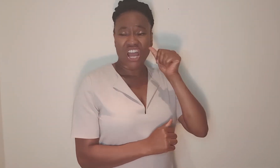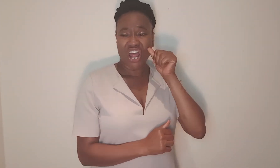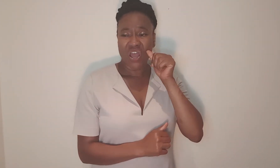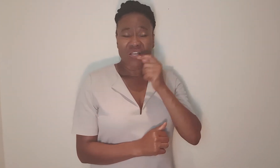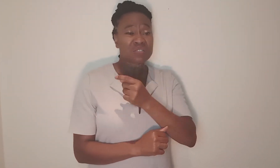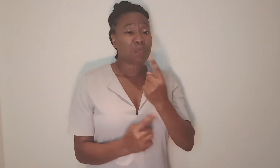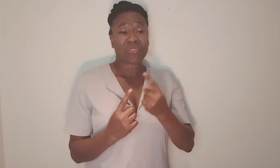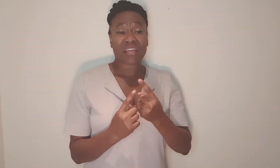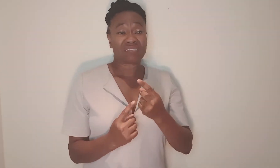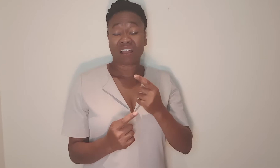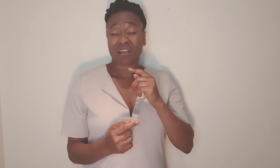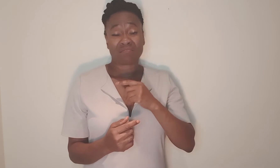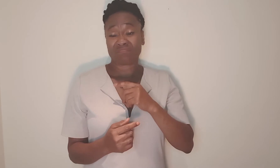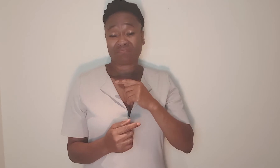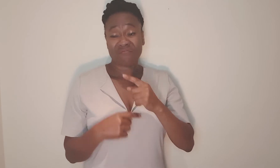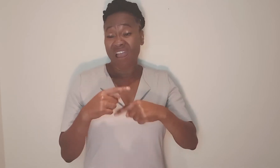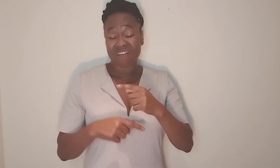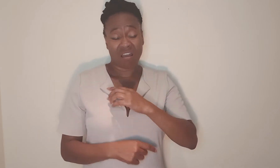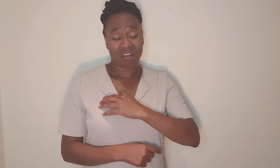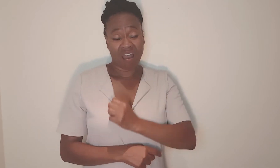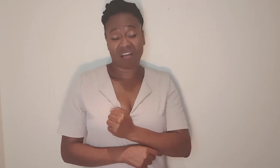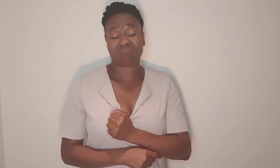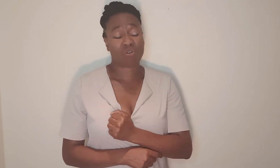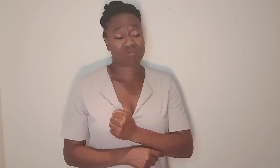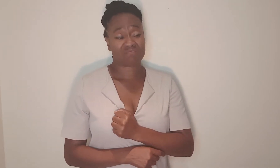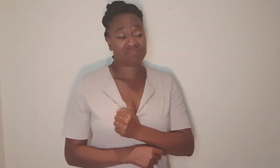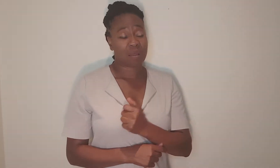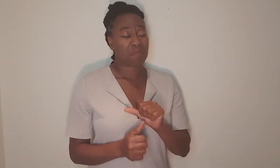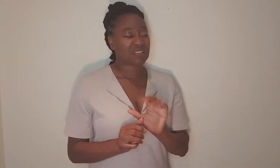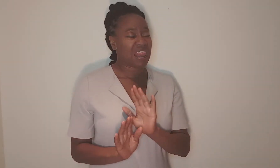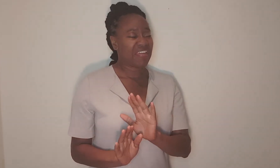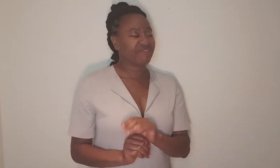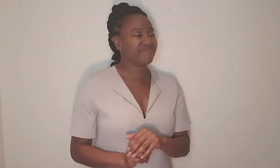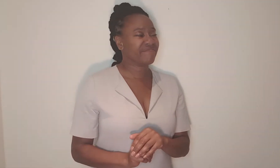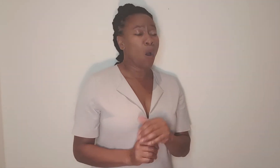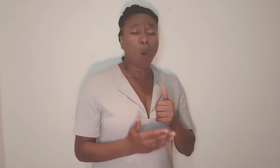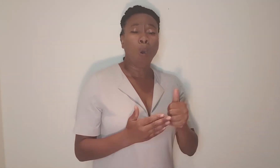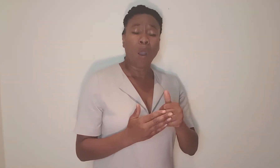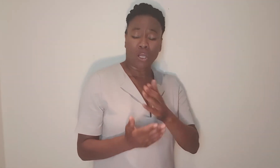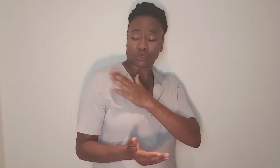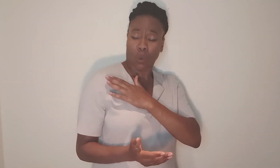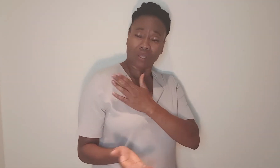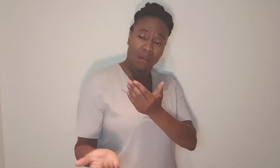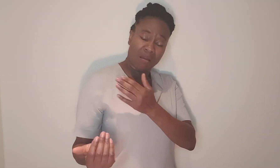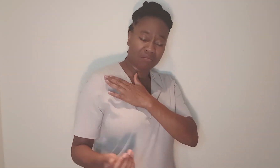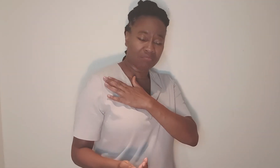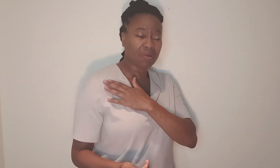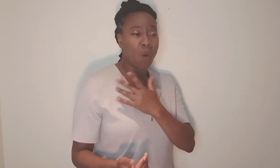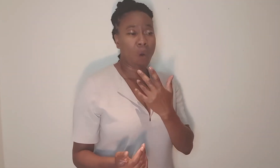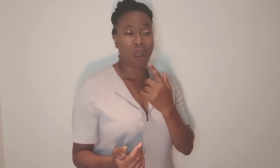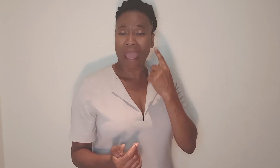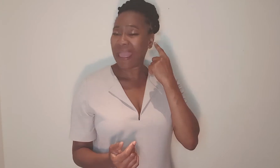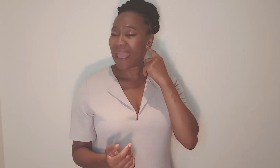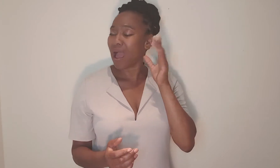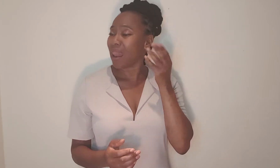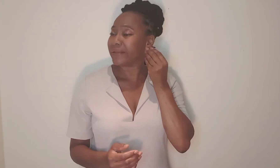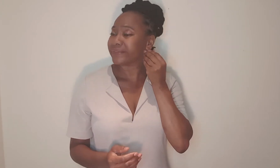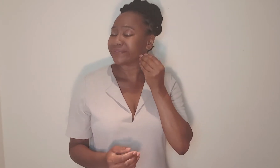be. Always be a shoulder or an ear. When you can't be anything else, be those